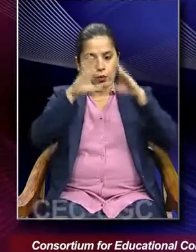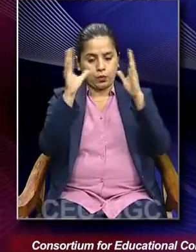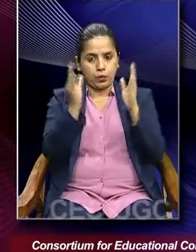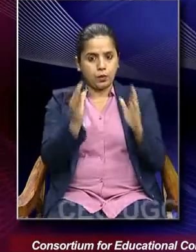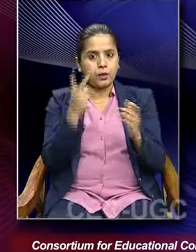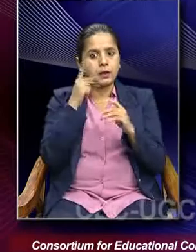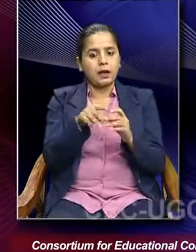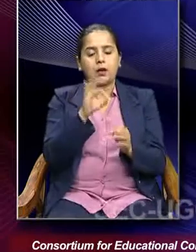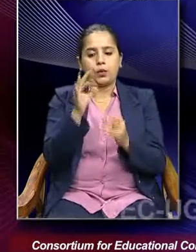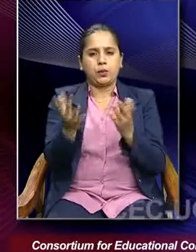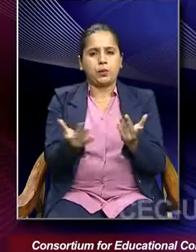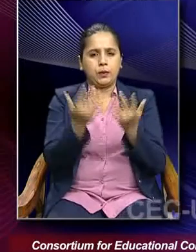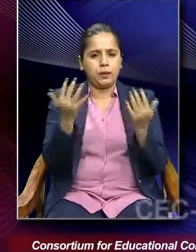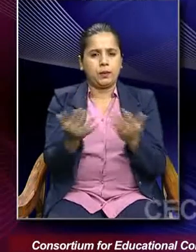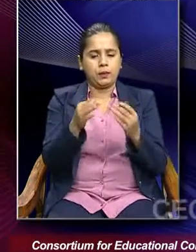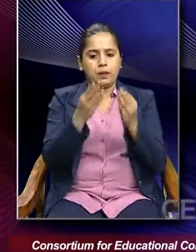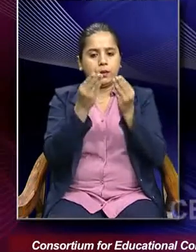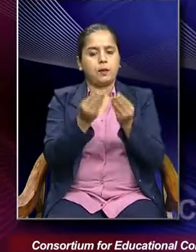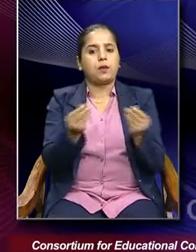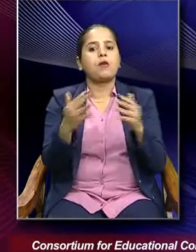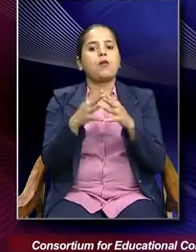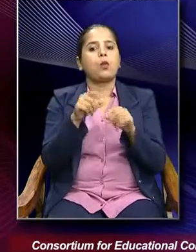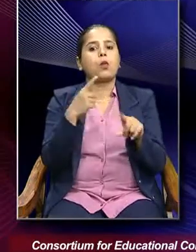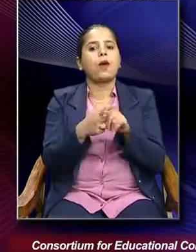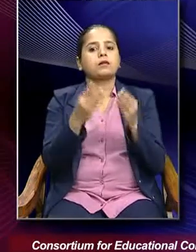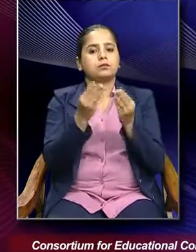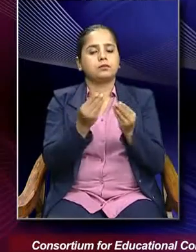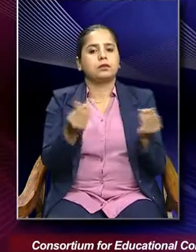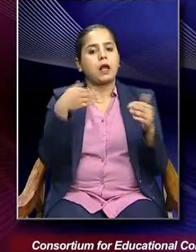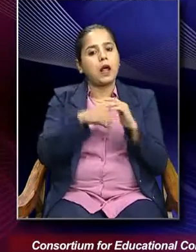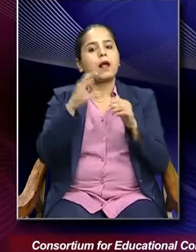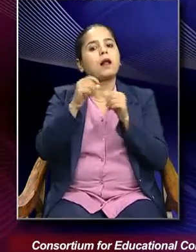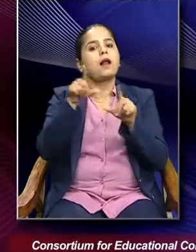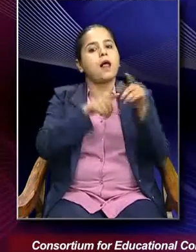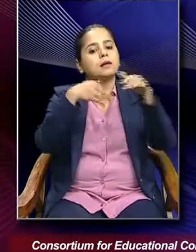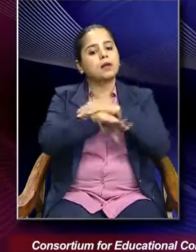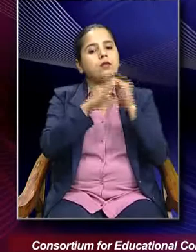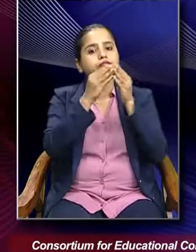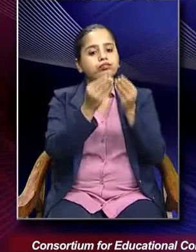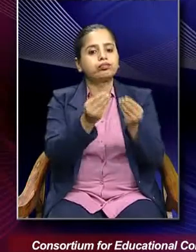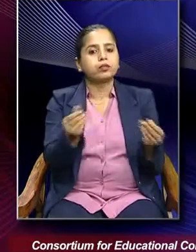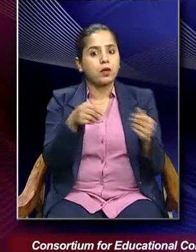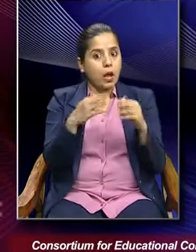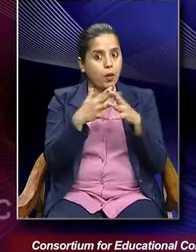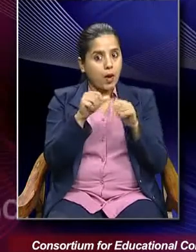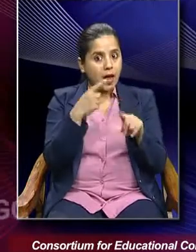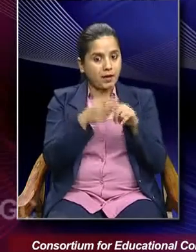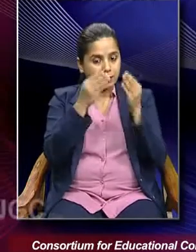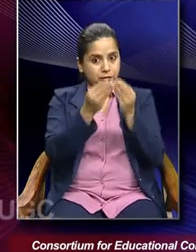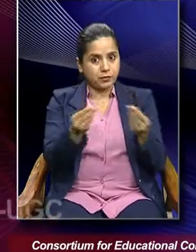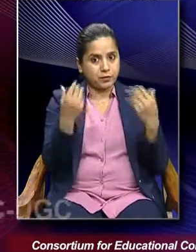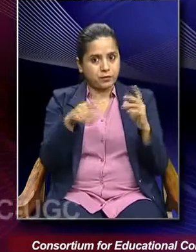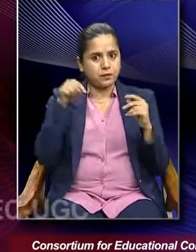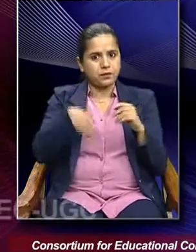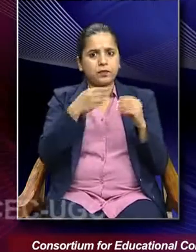was heated to melt the wax within the clay. The melted wax was then